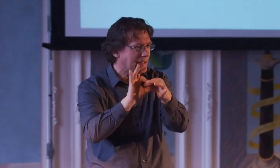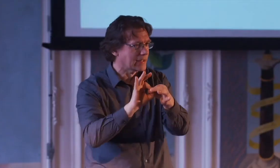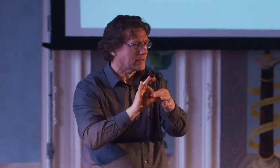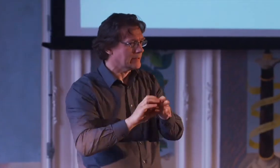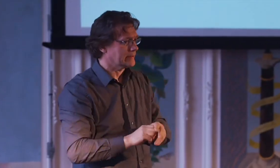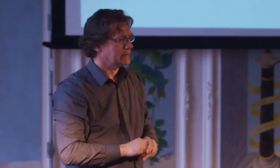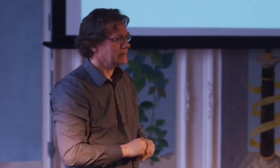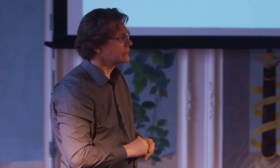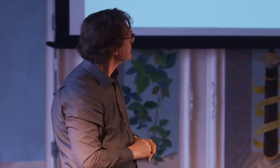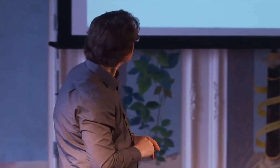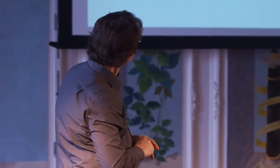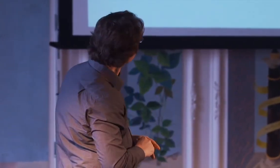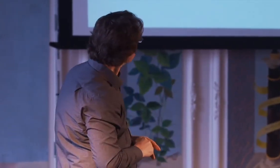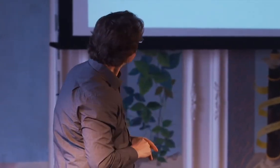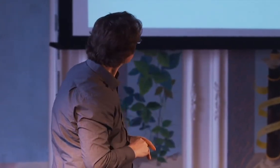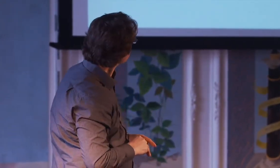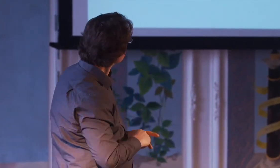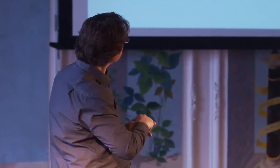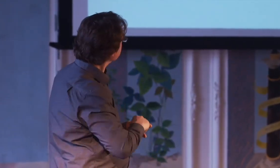who identified these as a family of terms.